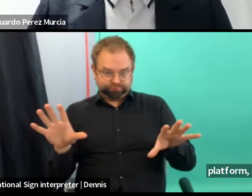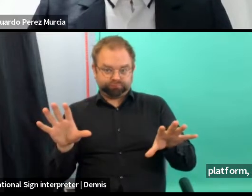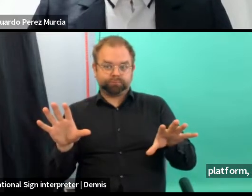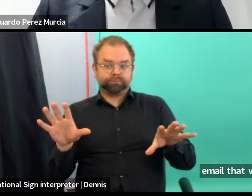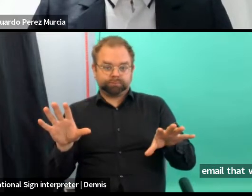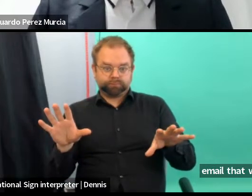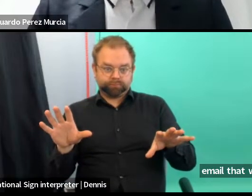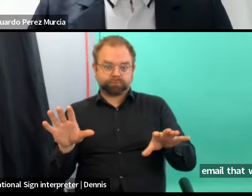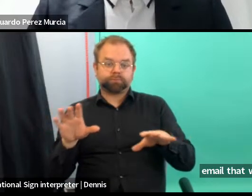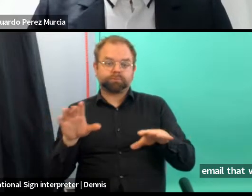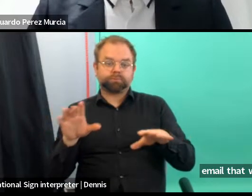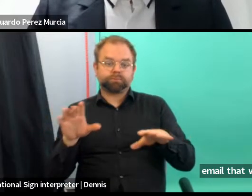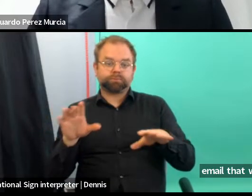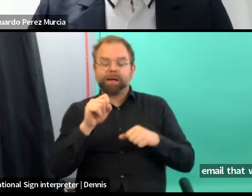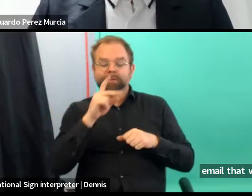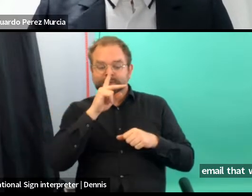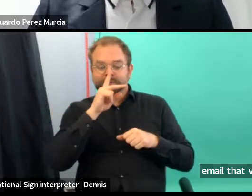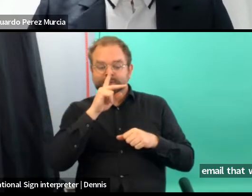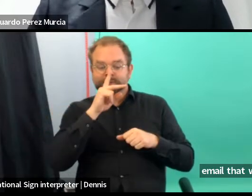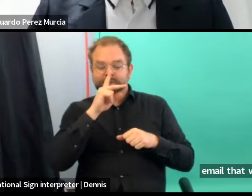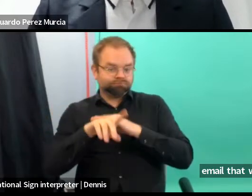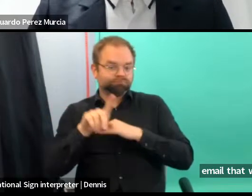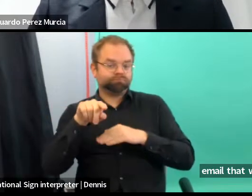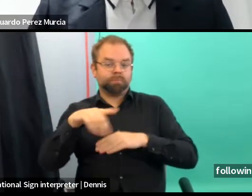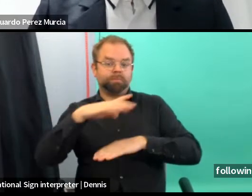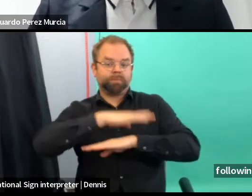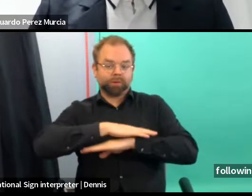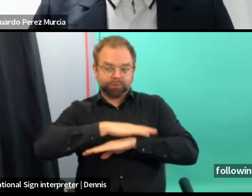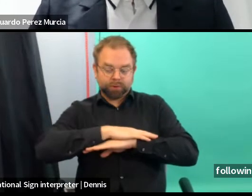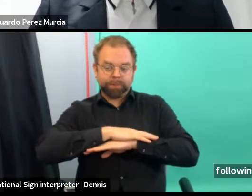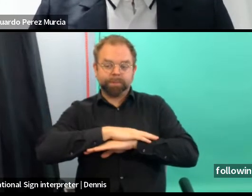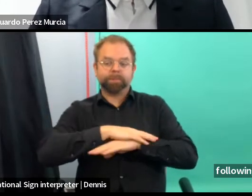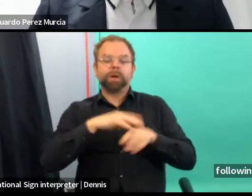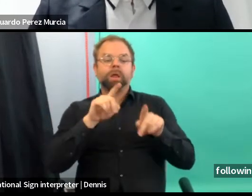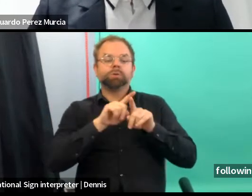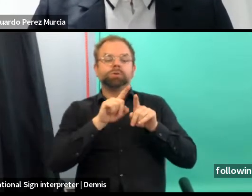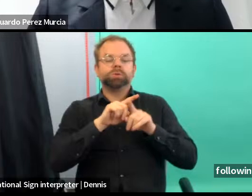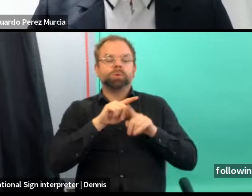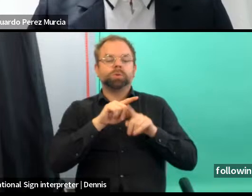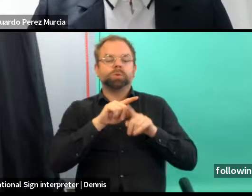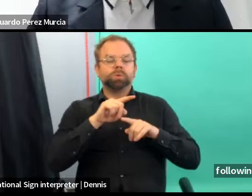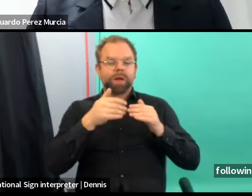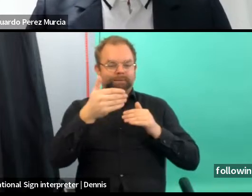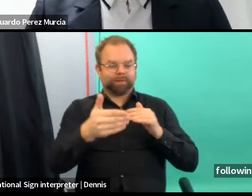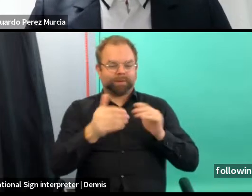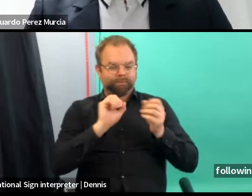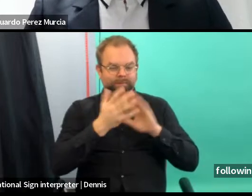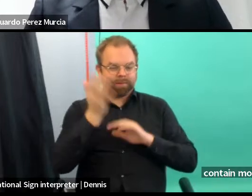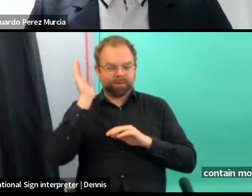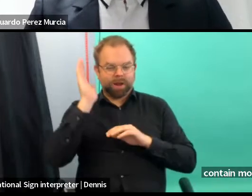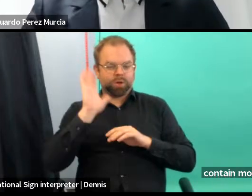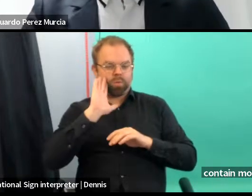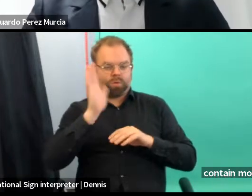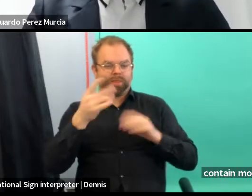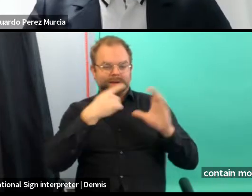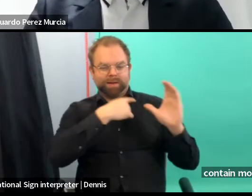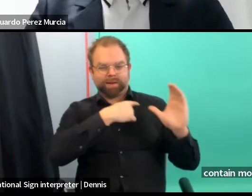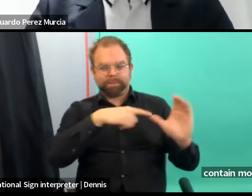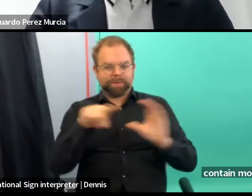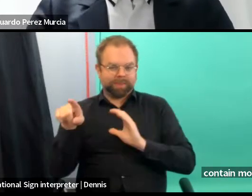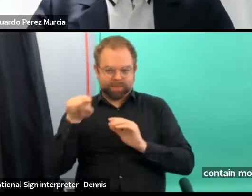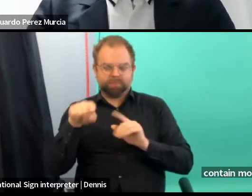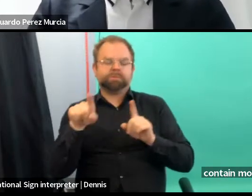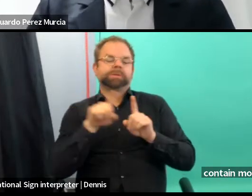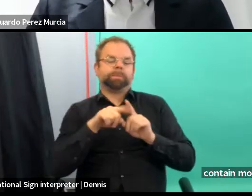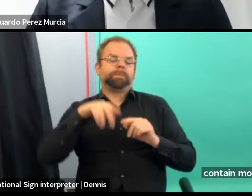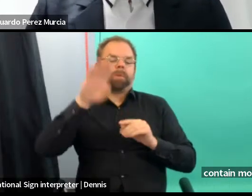webinar will contain more information about really becoming active as a member